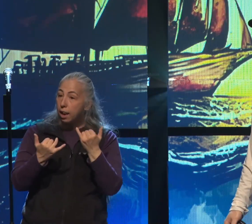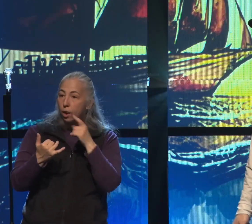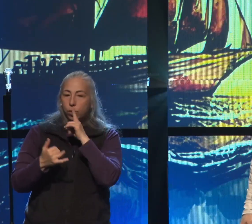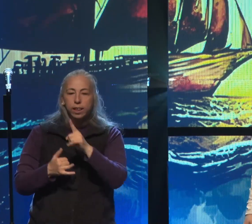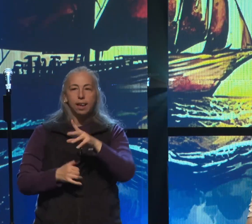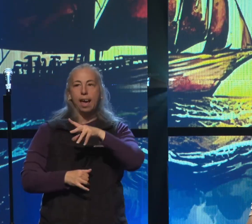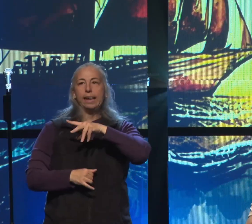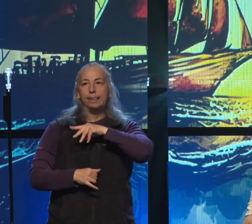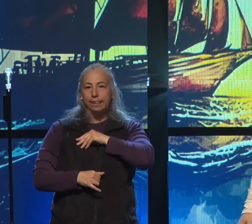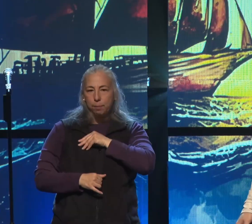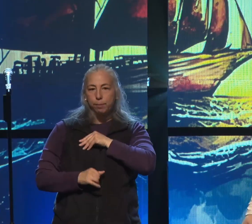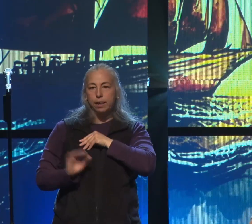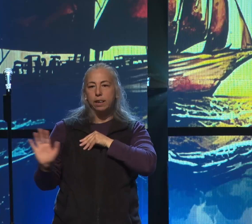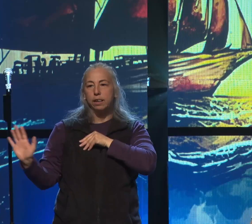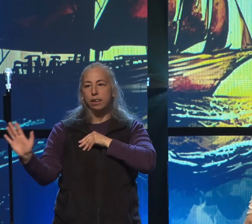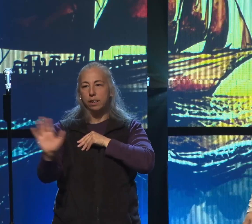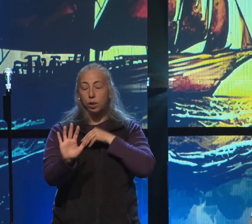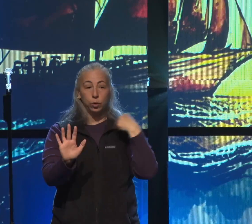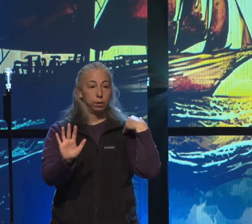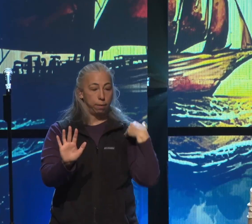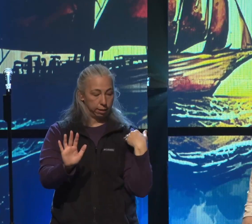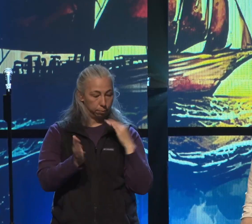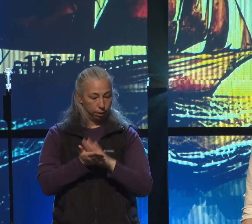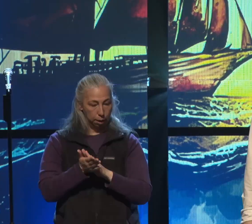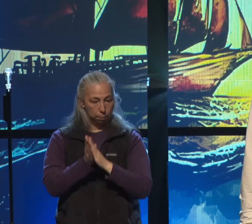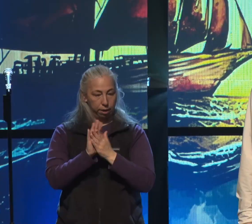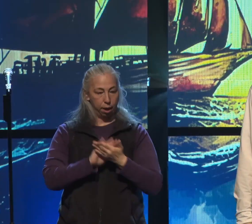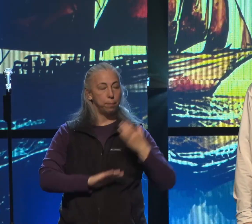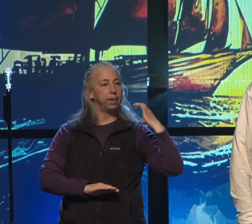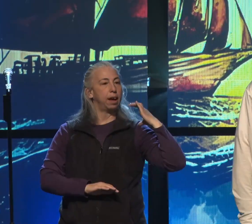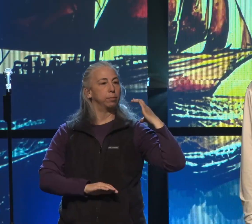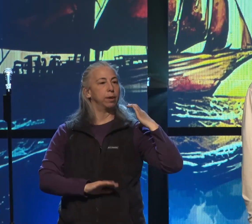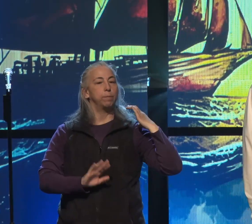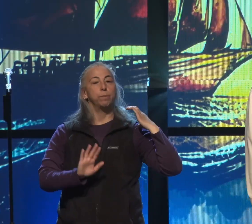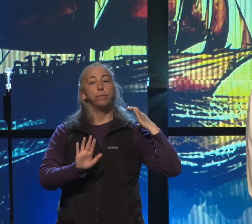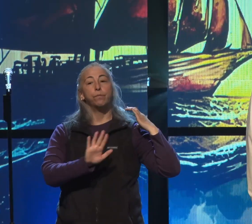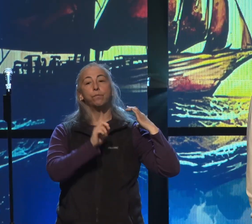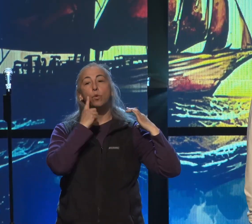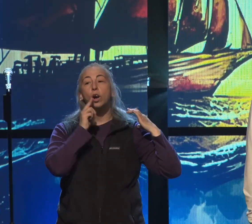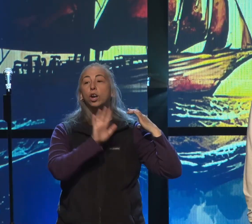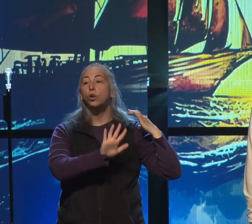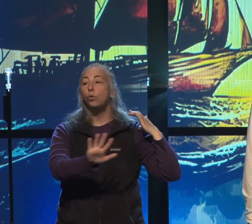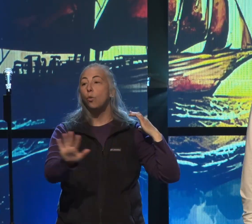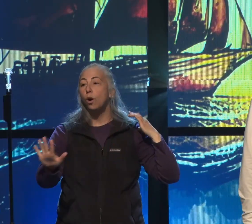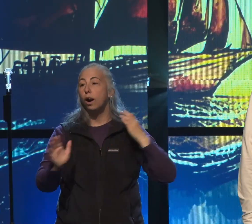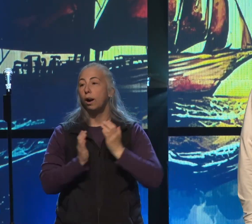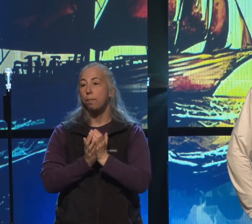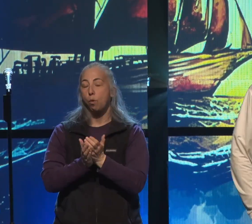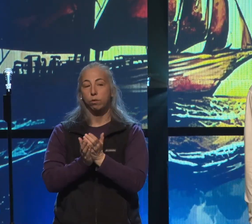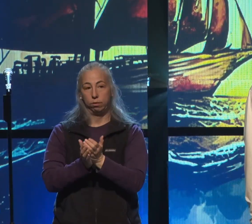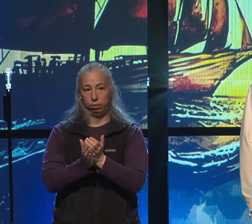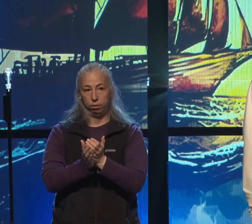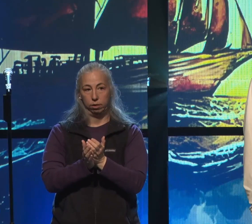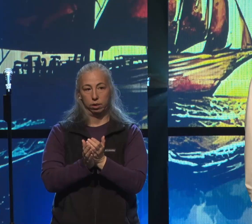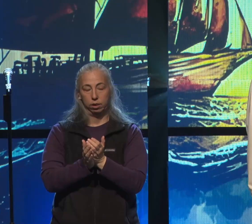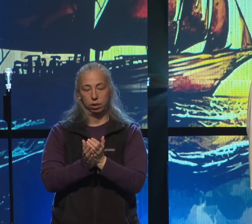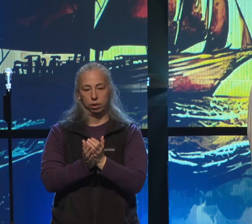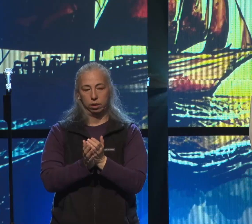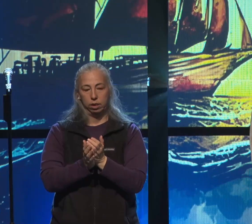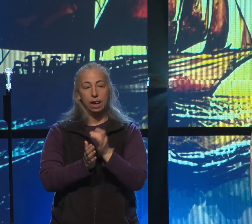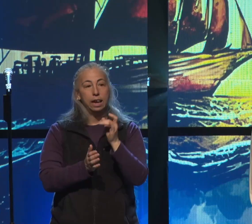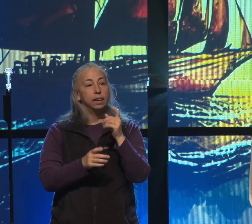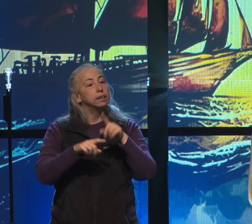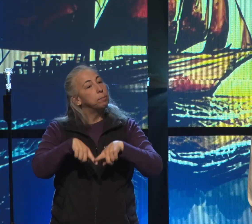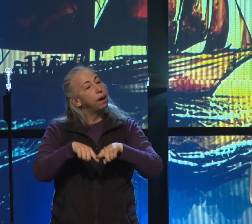accepting responsibility of being the captain of your sailboat. And even that can be very strange if you grew up in like a